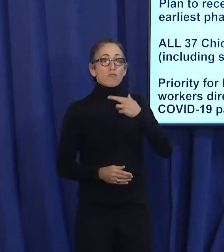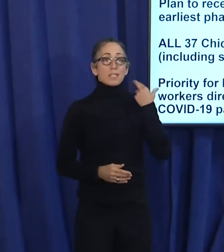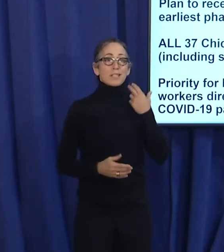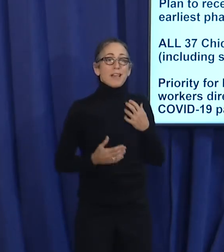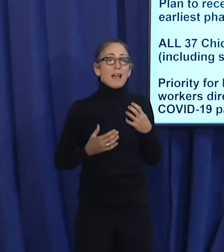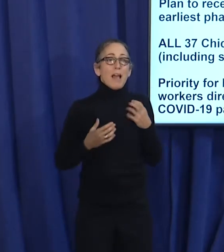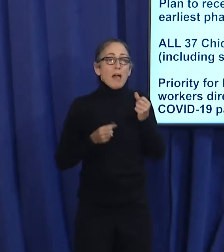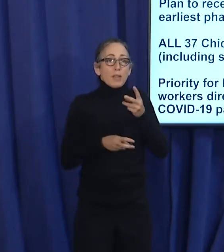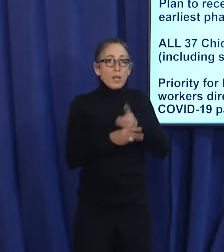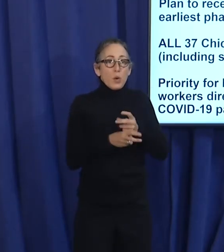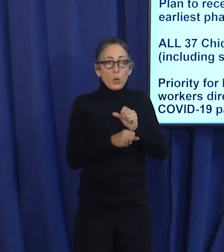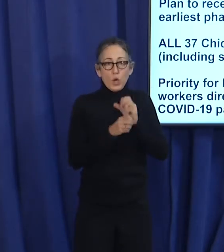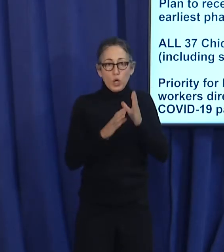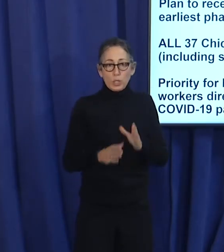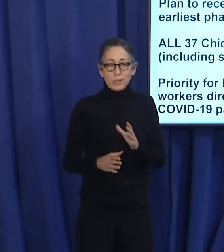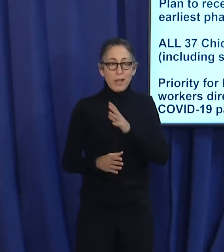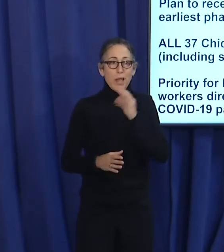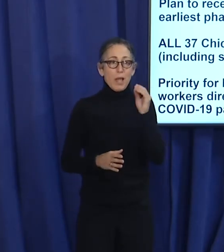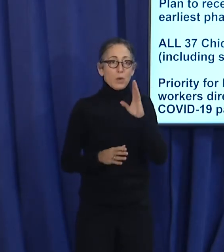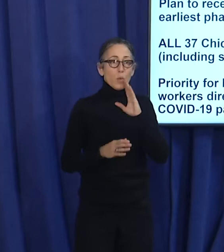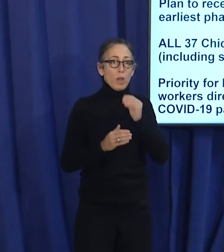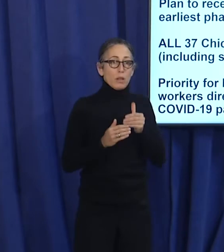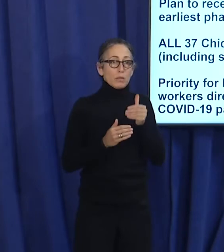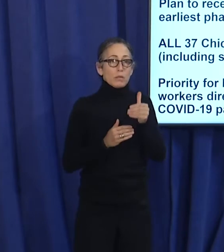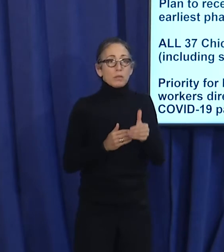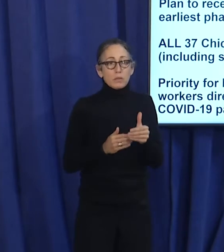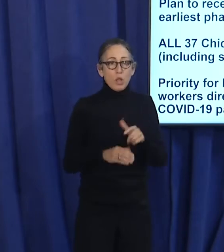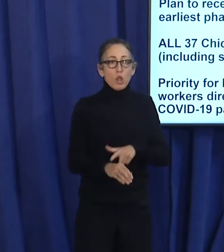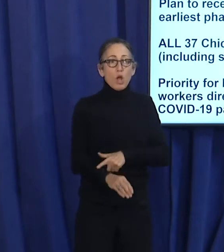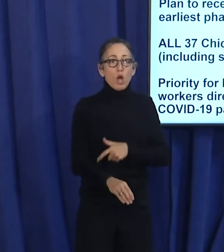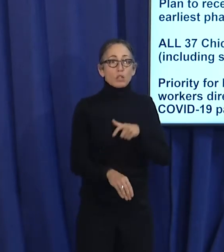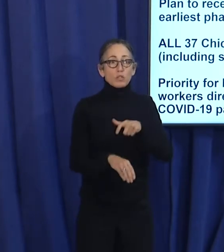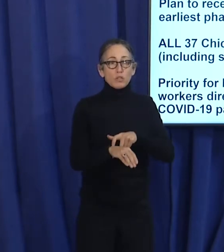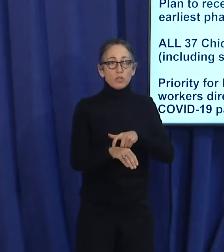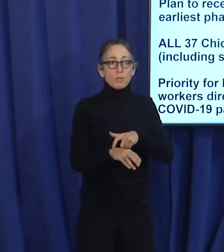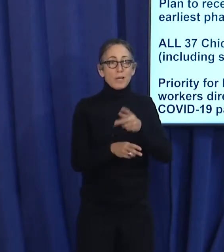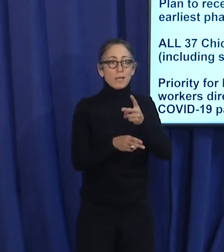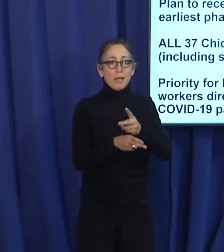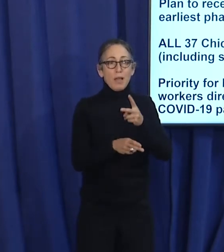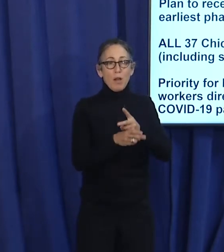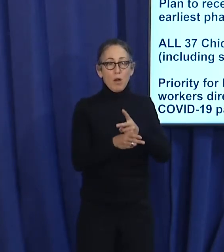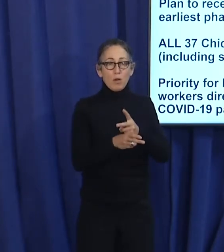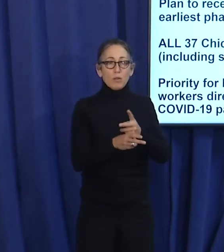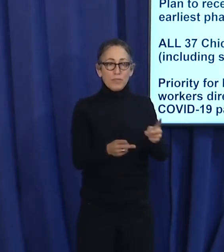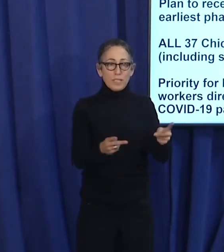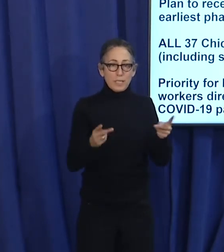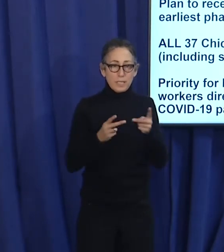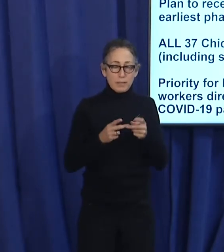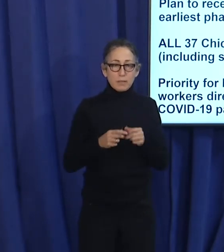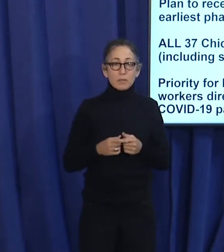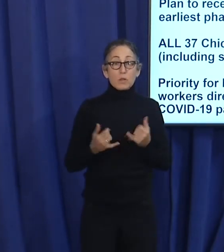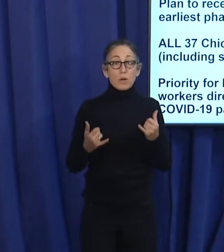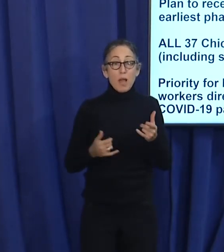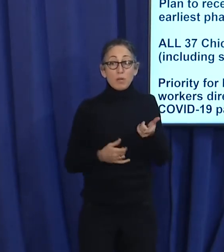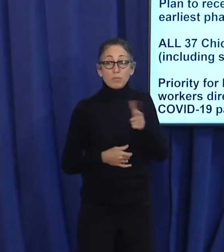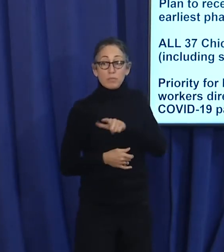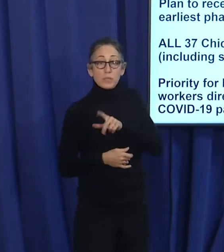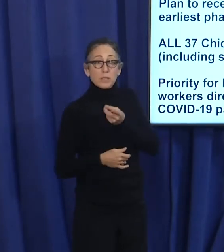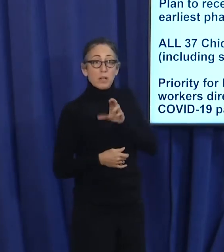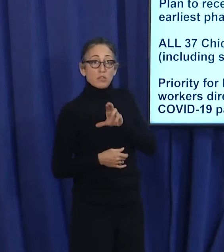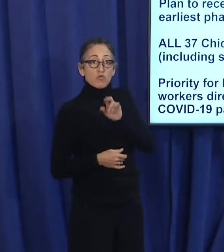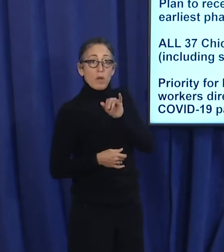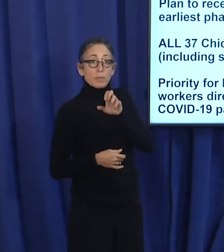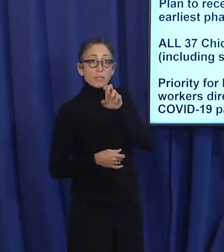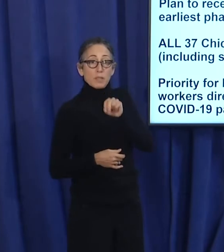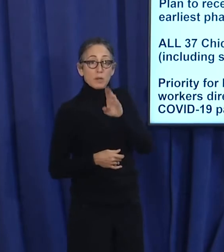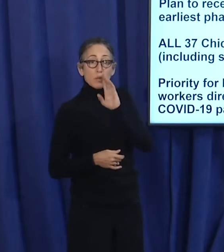workers, and likely also followed by long-term care facilities. So I will pass this to Dr. Robinson to talk in a little bit more detail